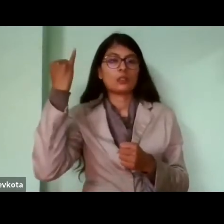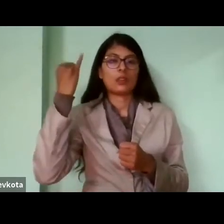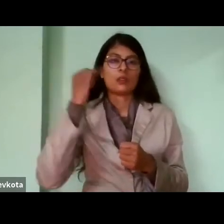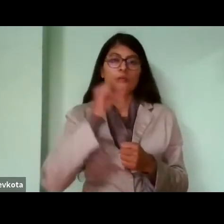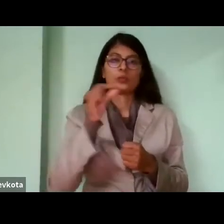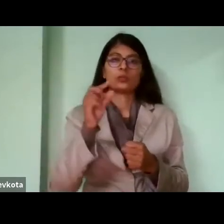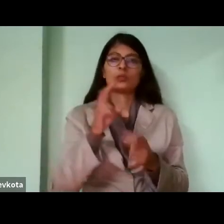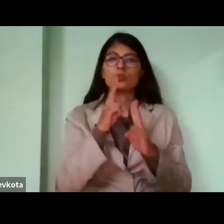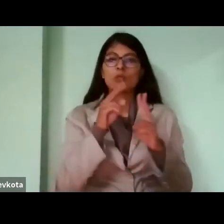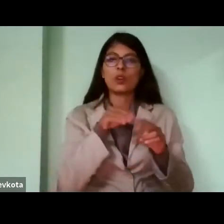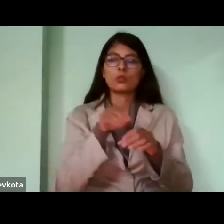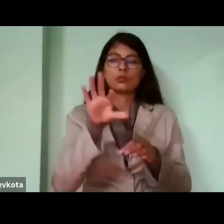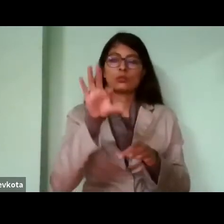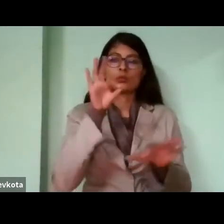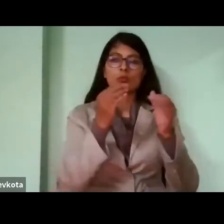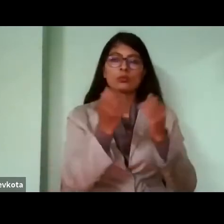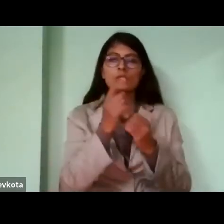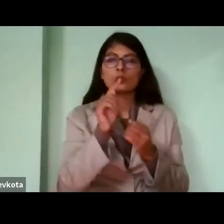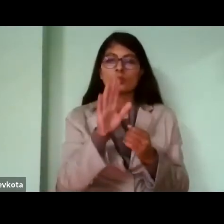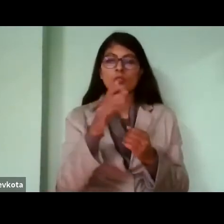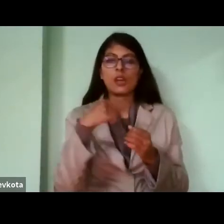says we are expendable.